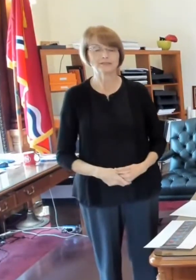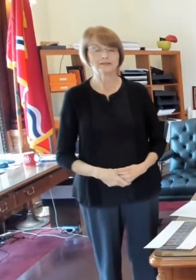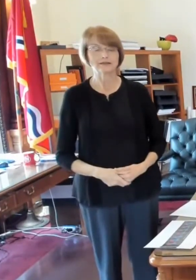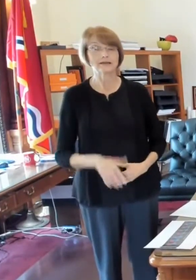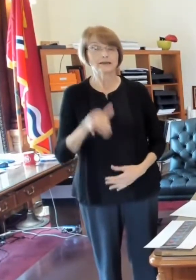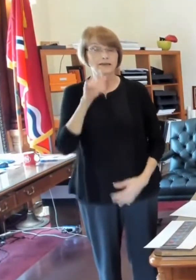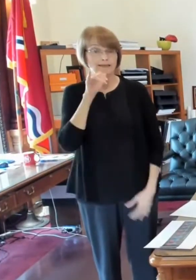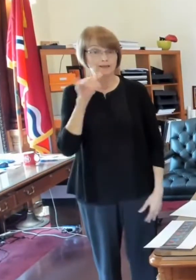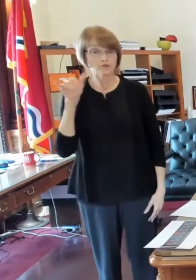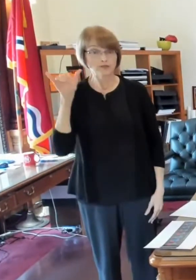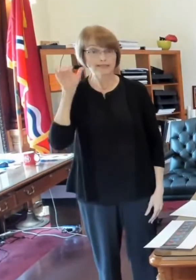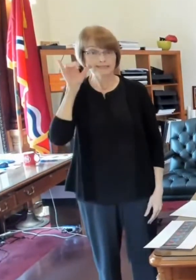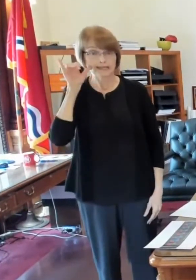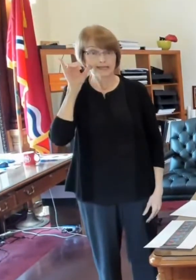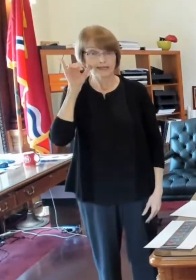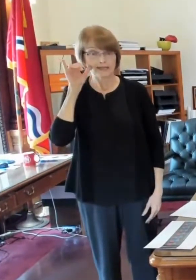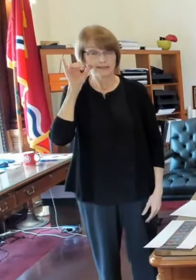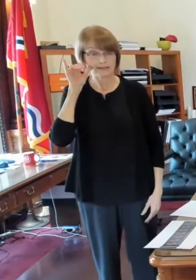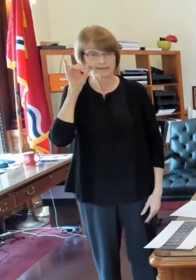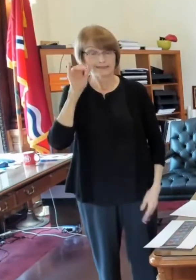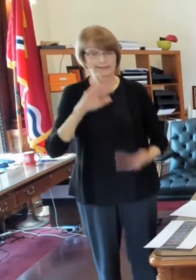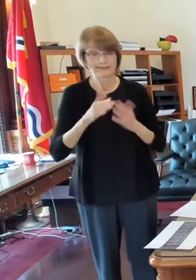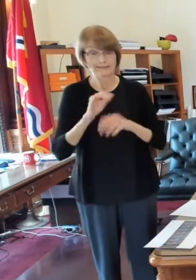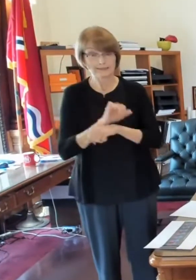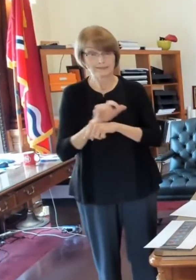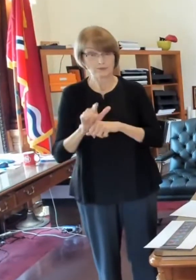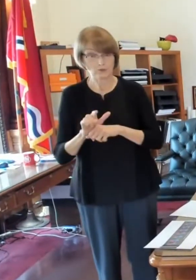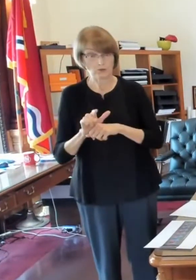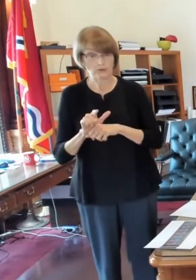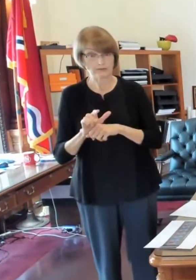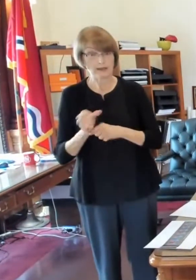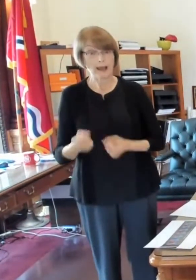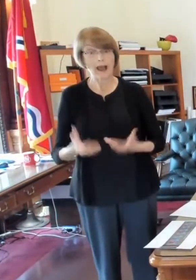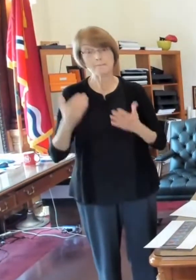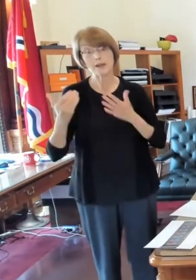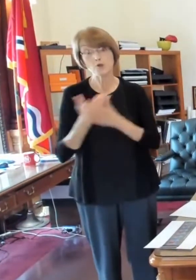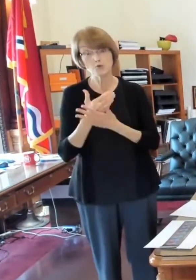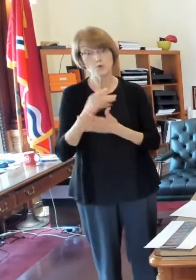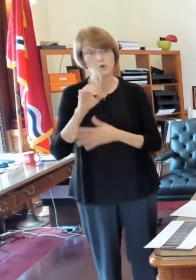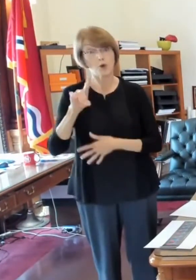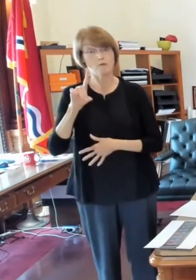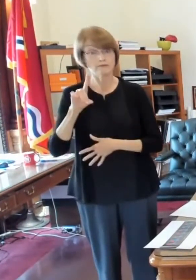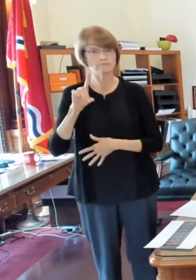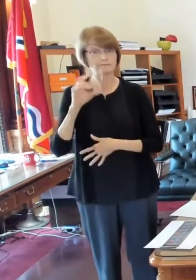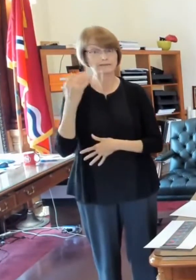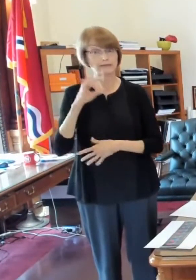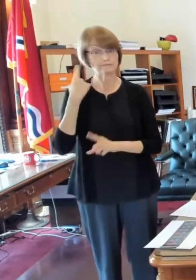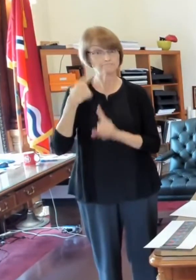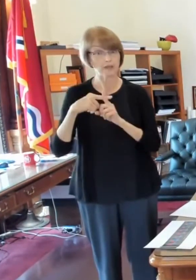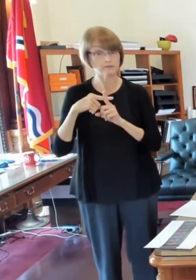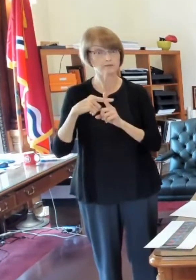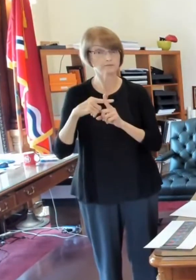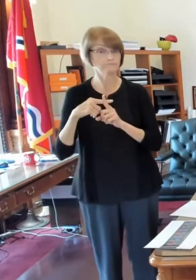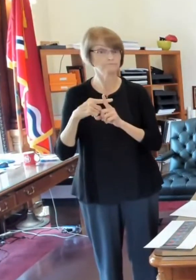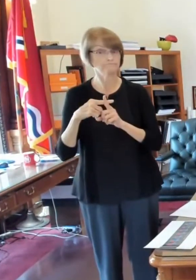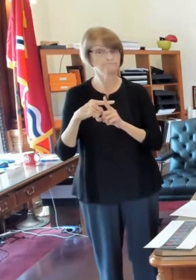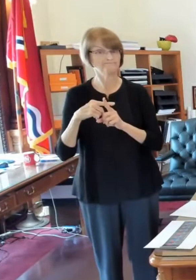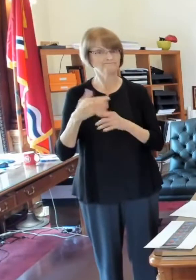Yesterday, the city of St. Louis reported 42 new COVID cases. Now that